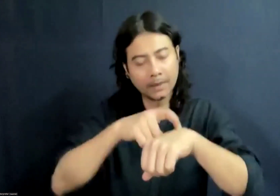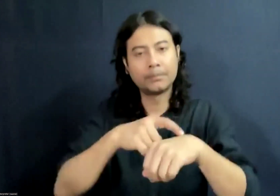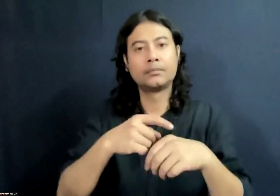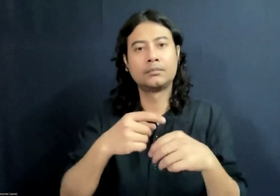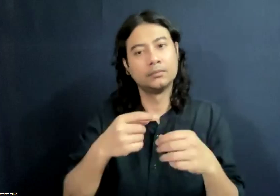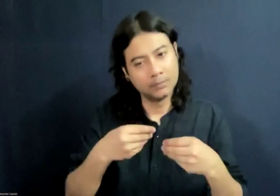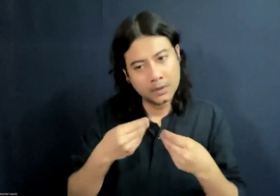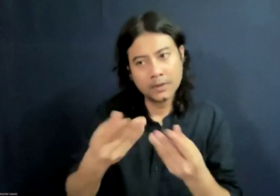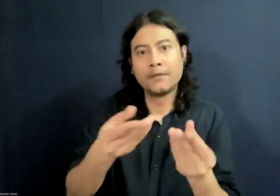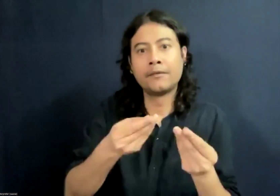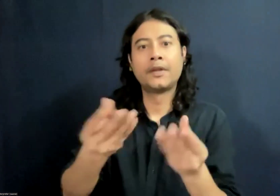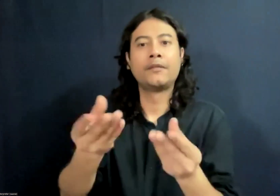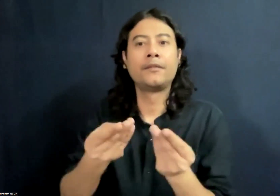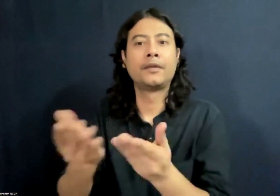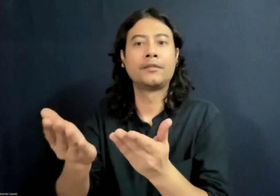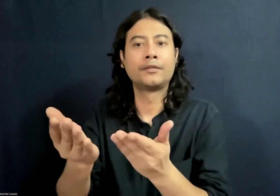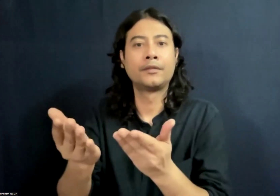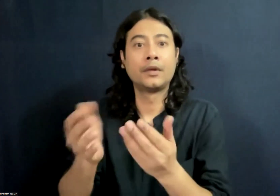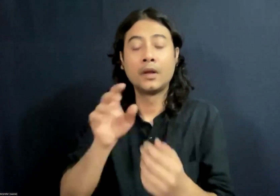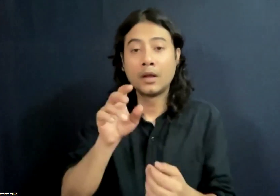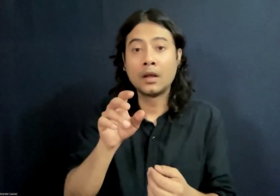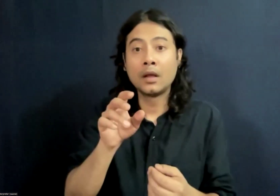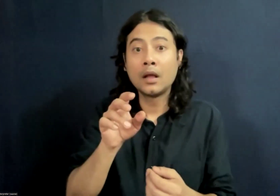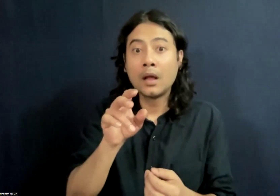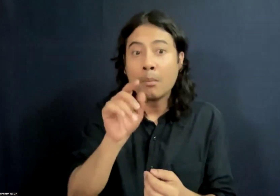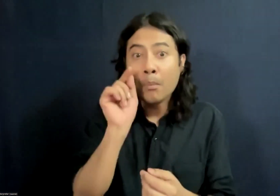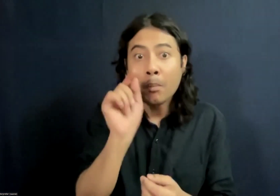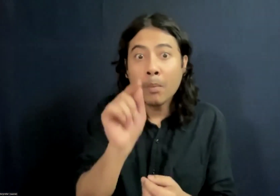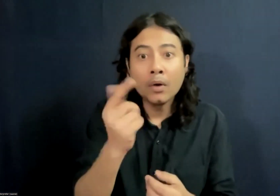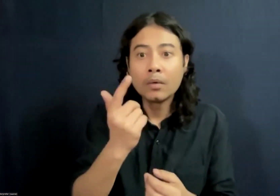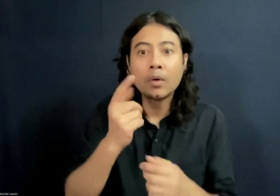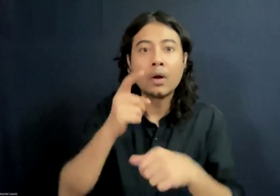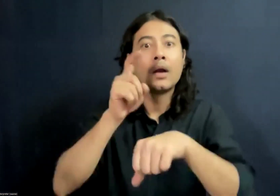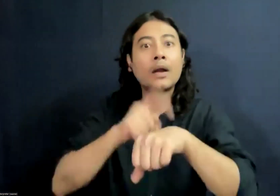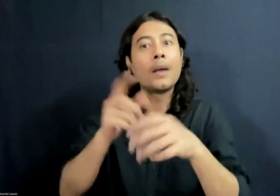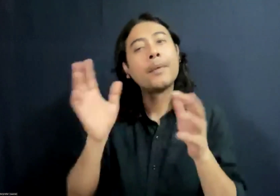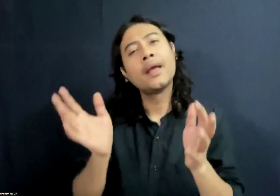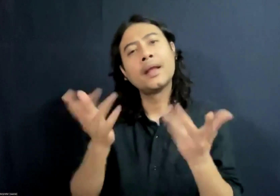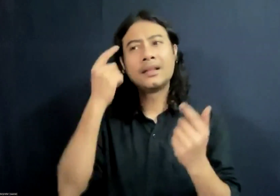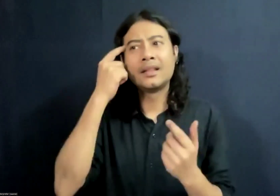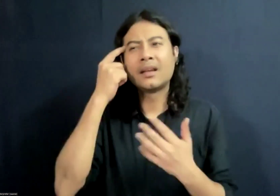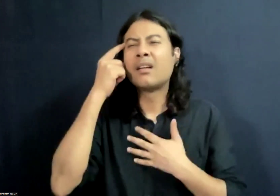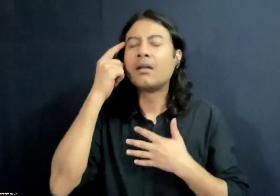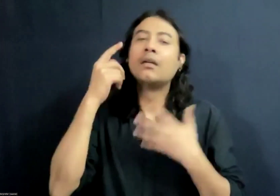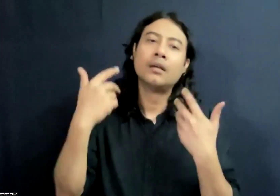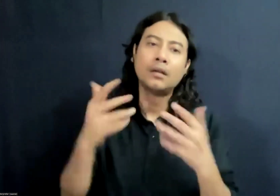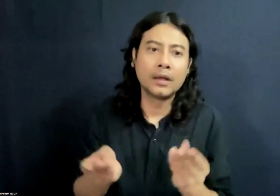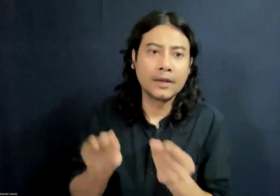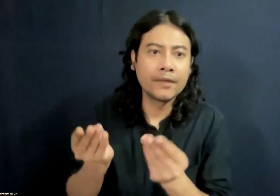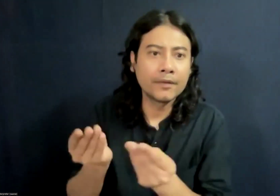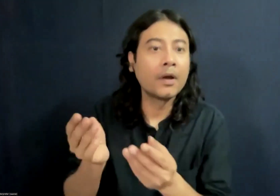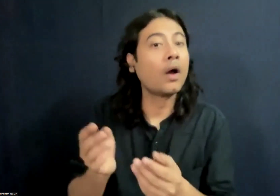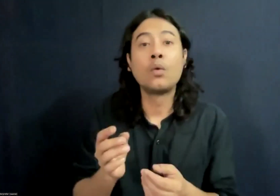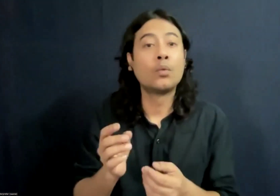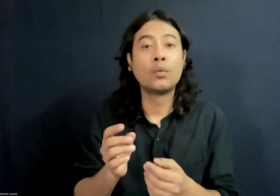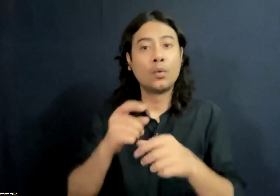Okay, so when to give charity? At the proper time, like Ekadashi. Like this is just one example I'm